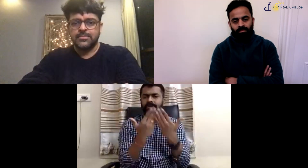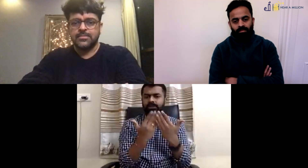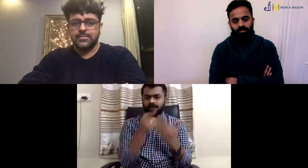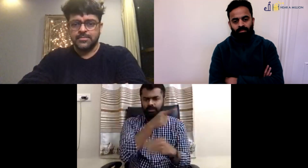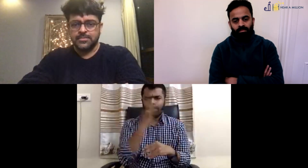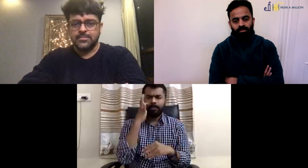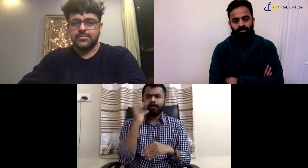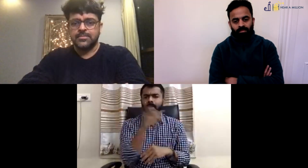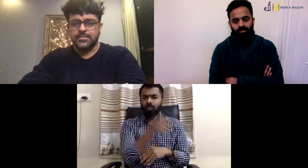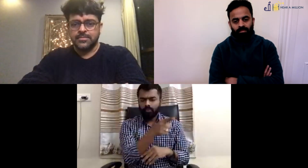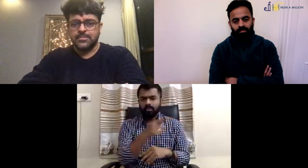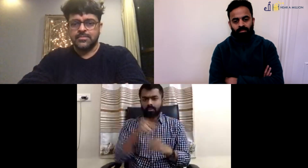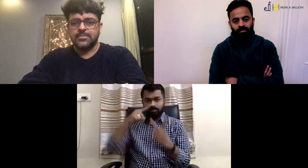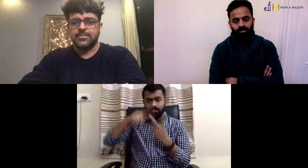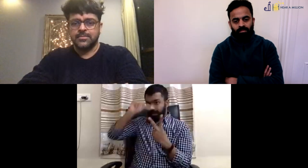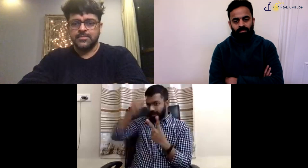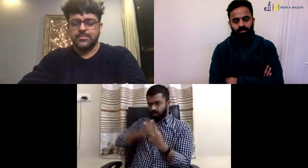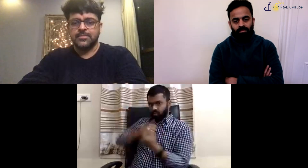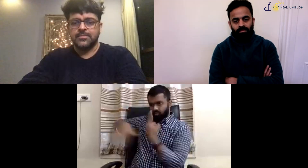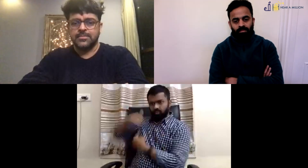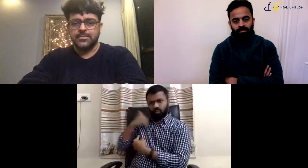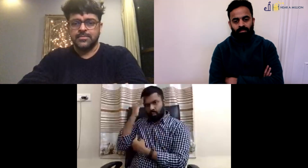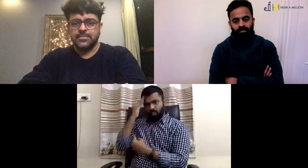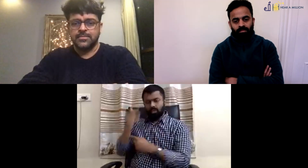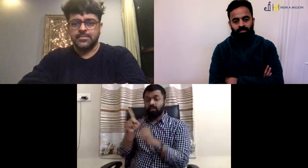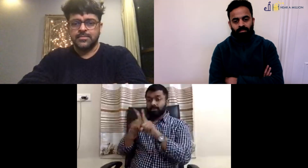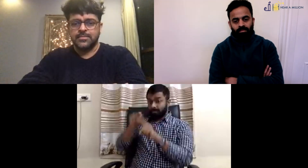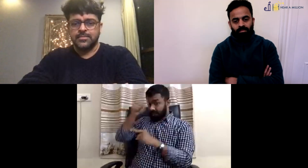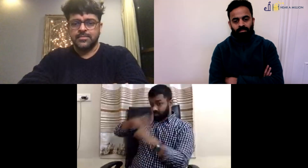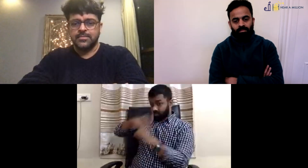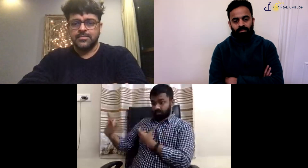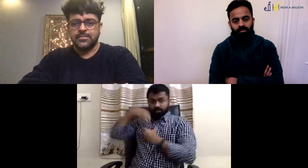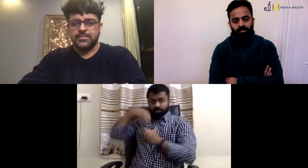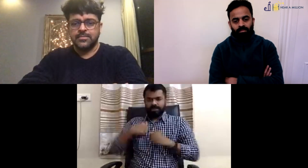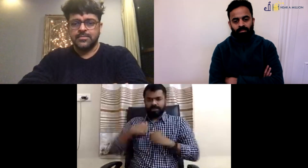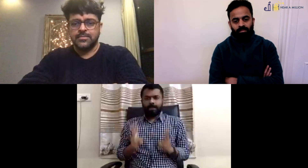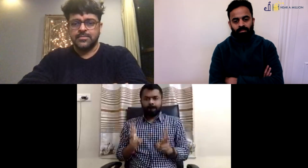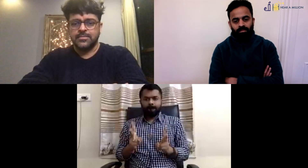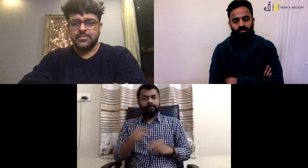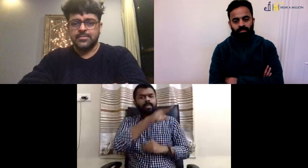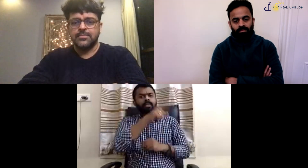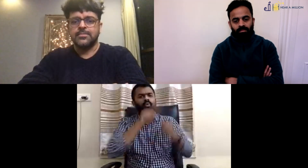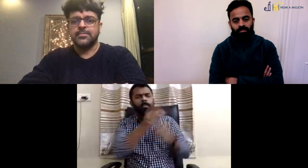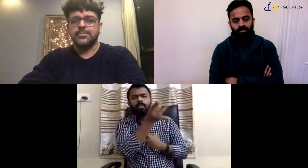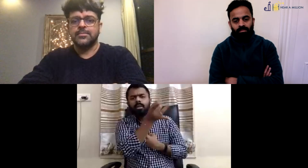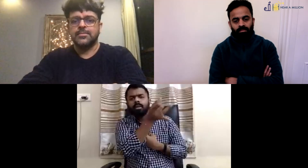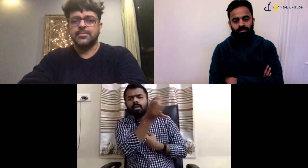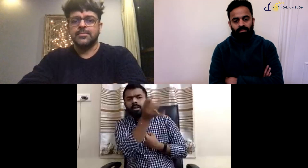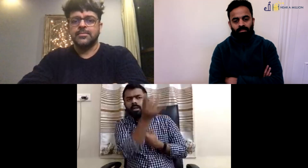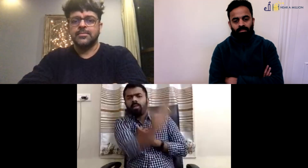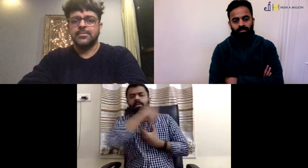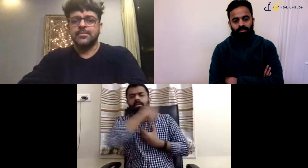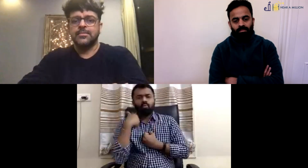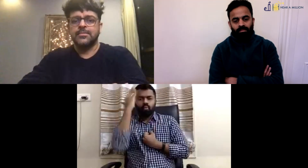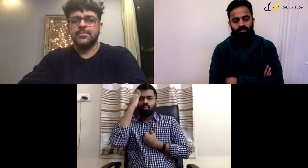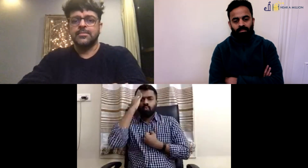a different experience. I studied over there for 3 months. It was an important one. So I know that yeah, what would be happening in